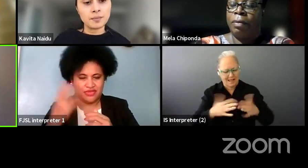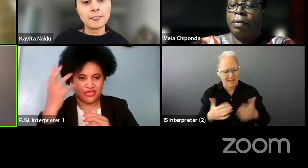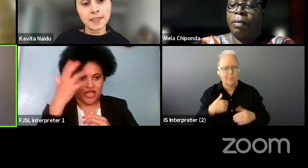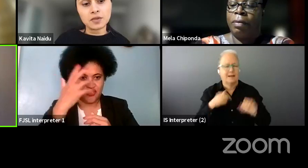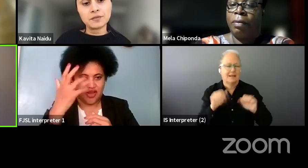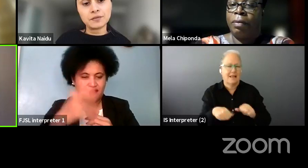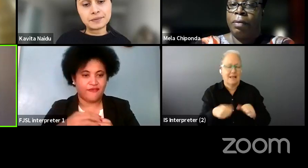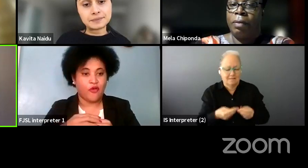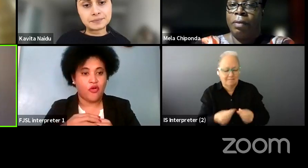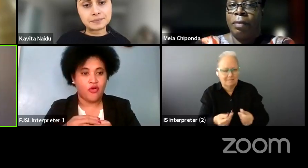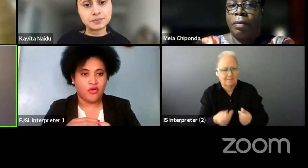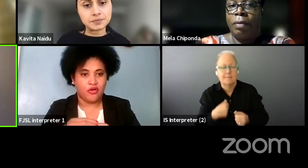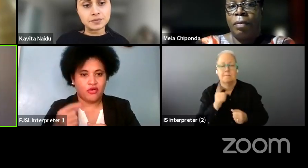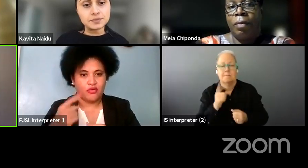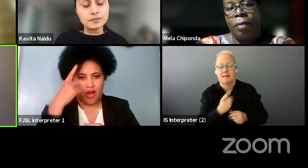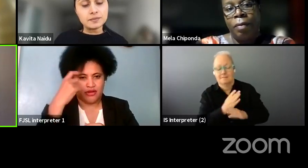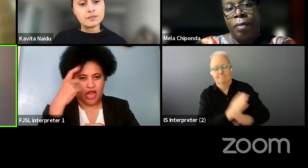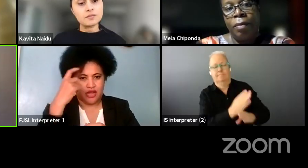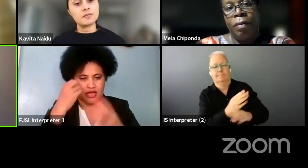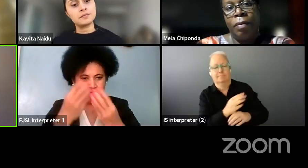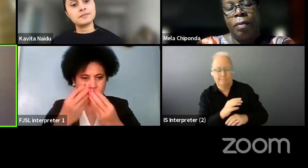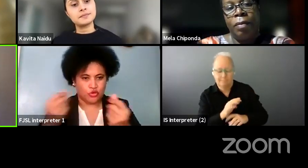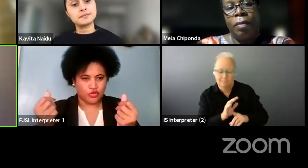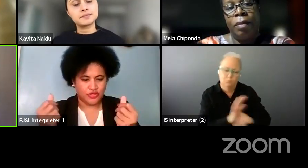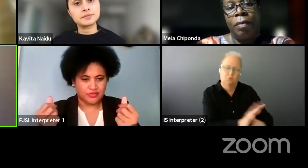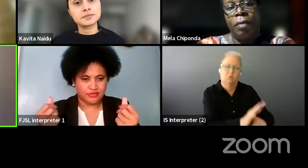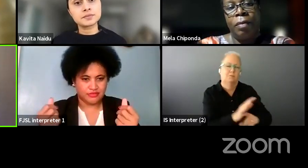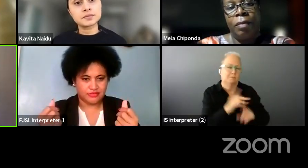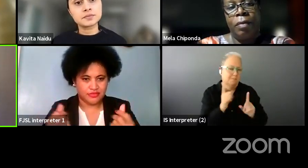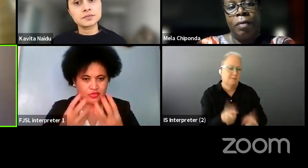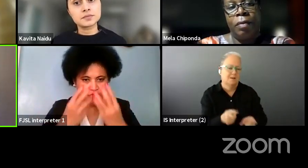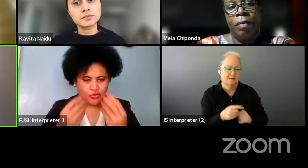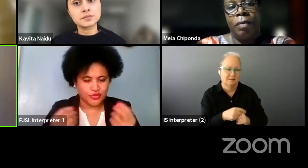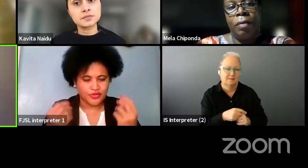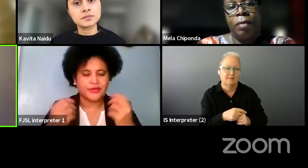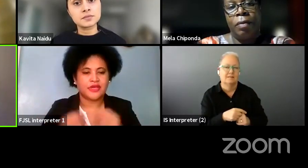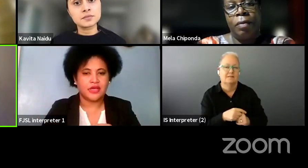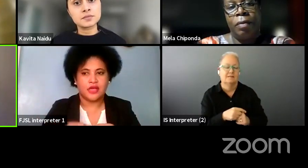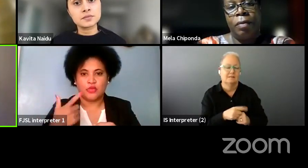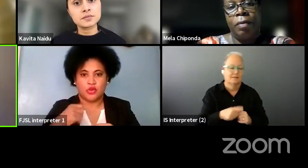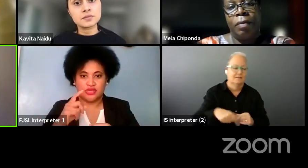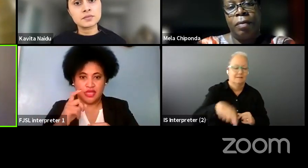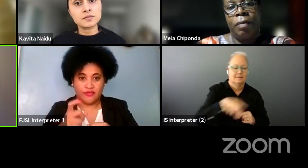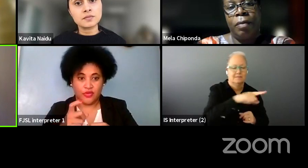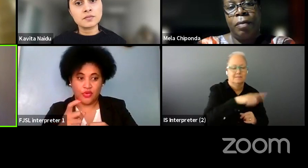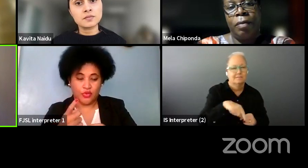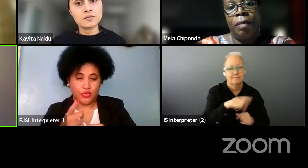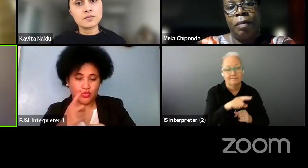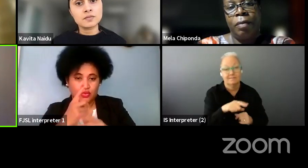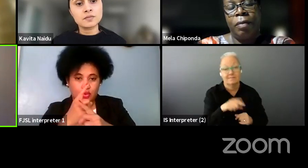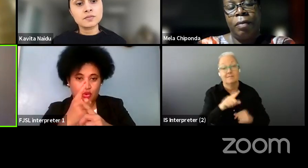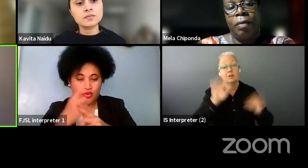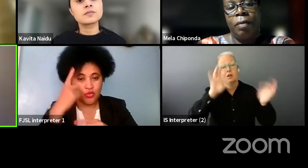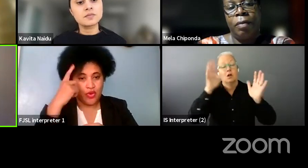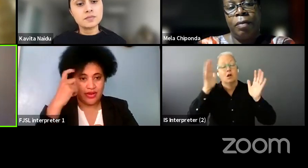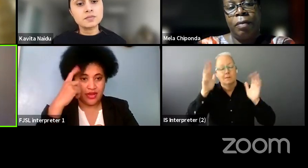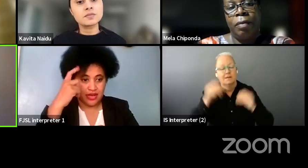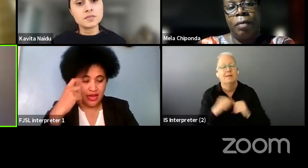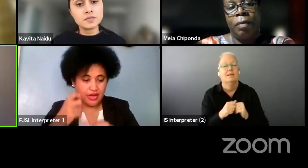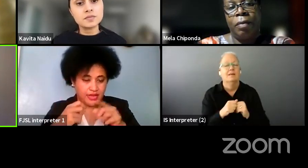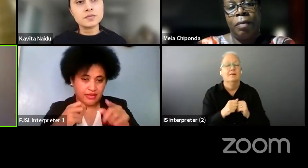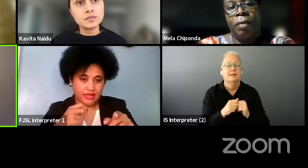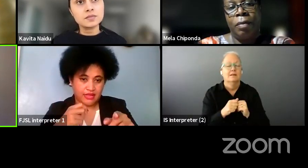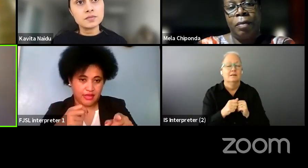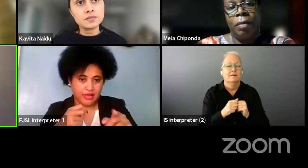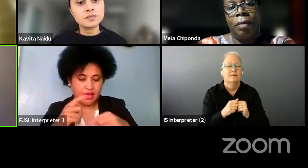push back to, because by falsely reducing the gravity of the climate crisis to a technical problem that can